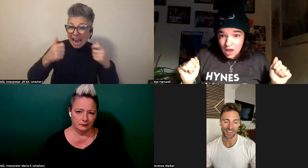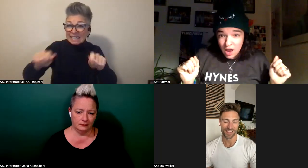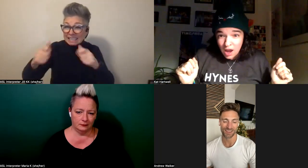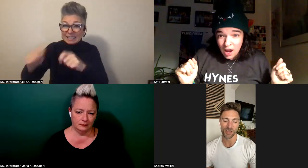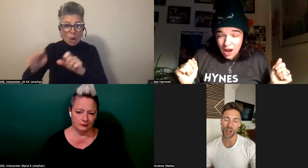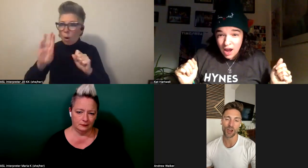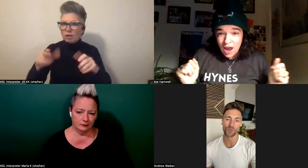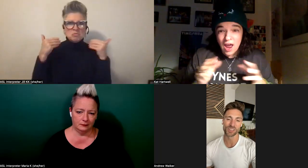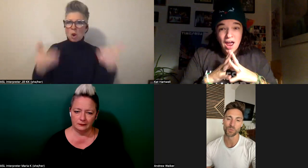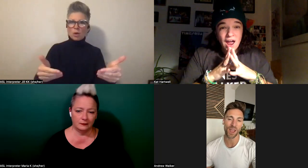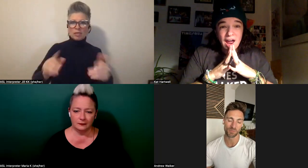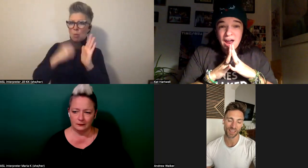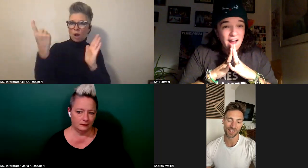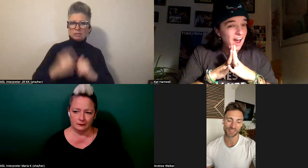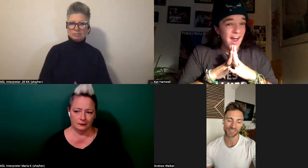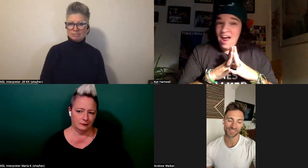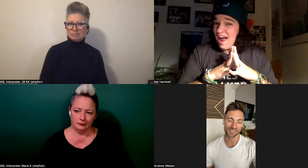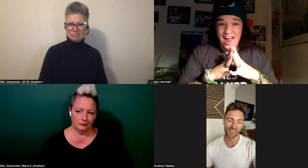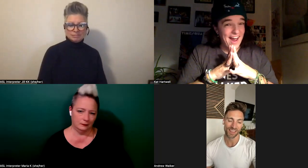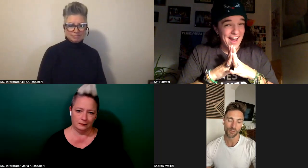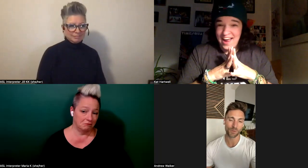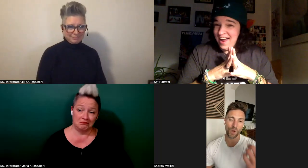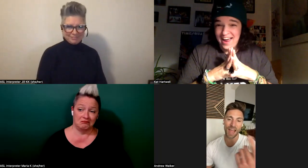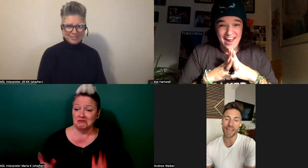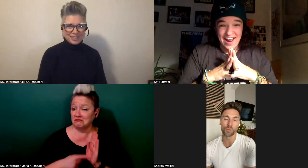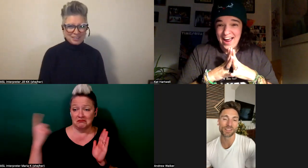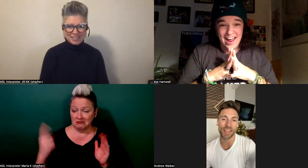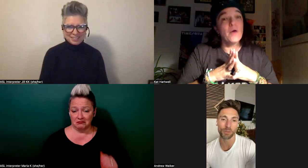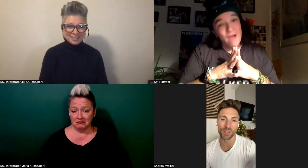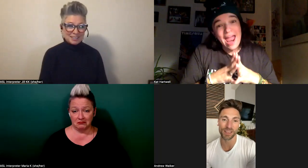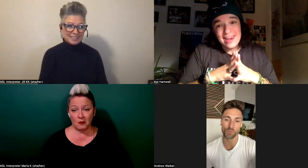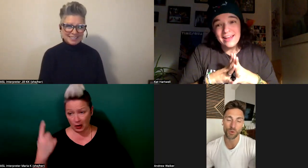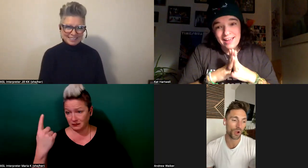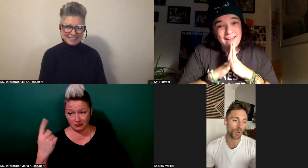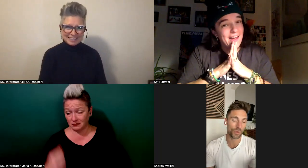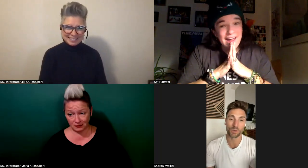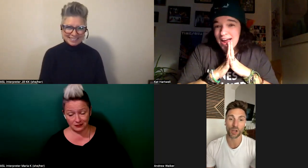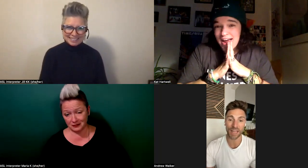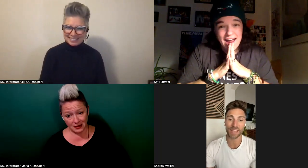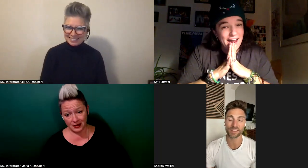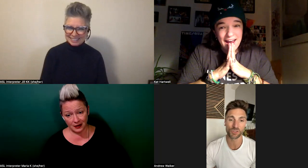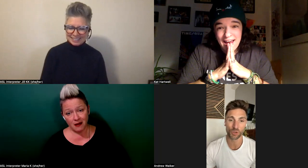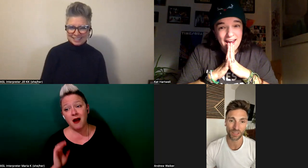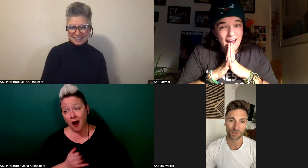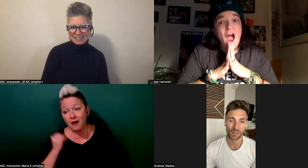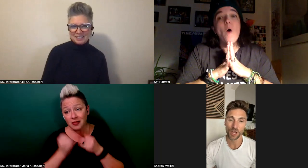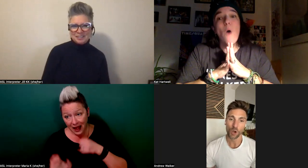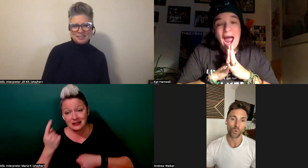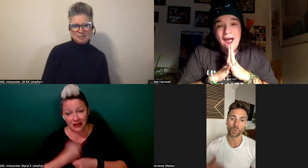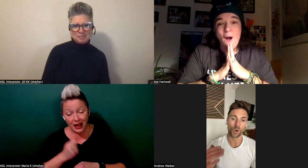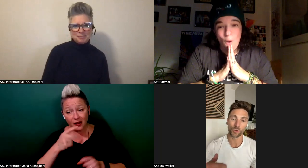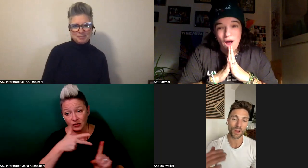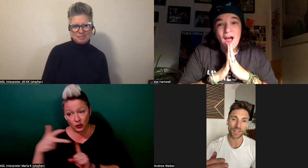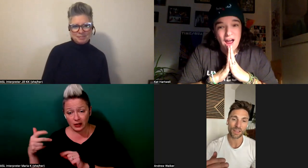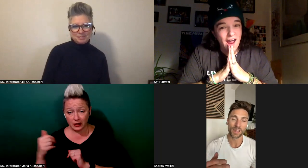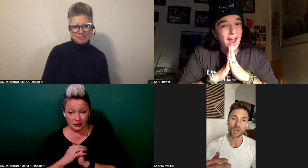that? No, we just went because I had one take because Right. it was our last day of shooting. Wow.